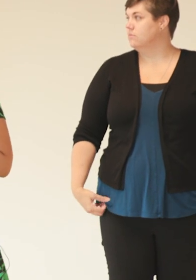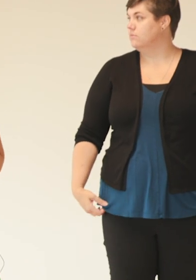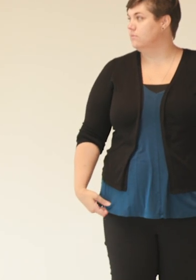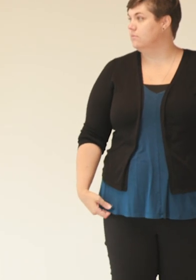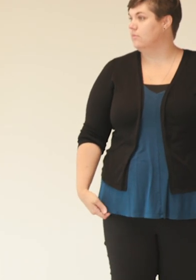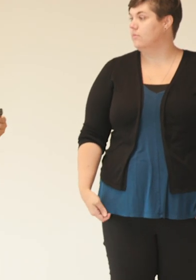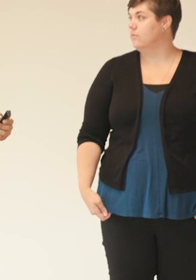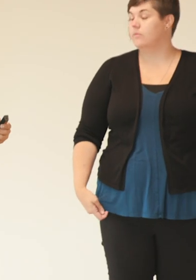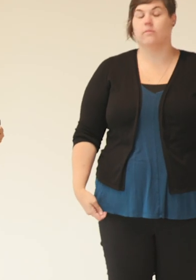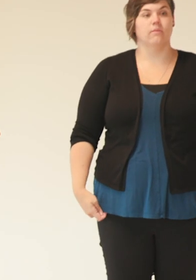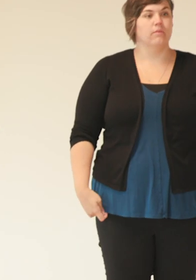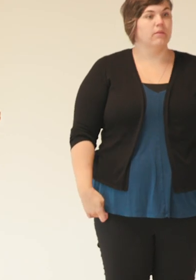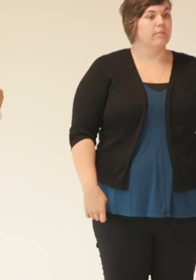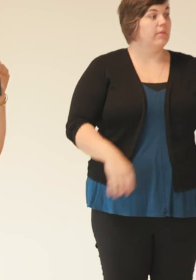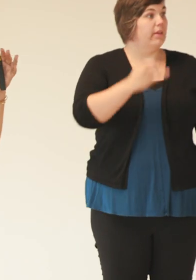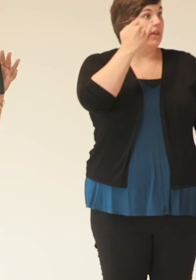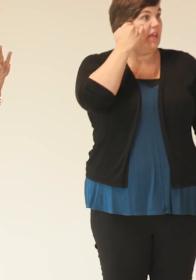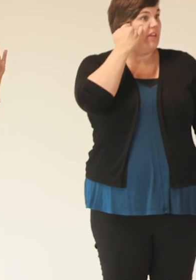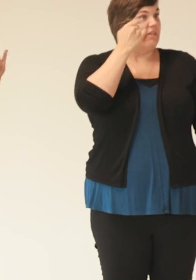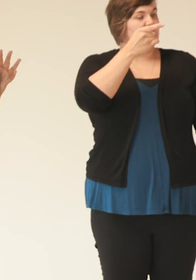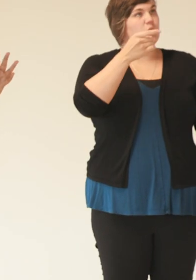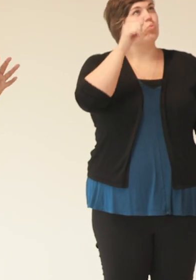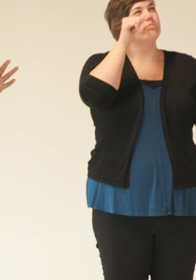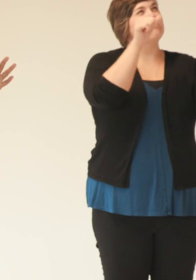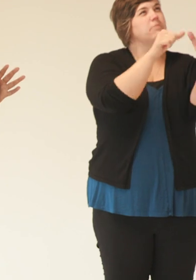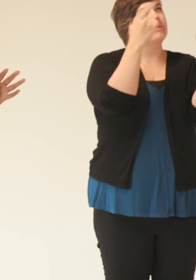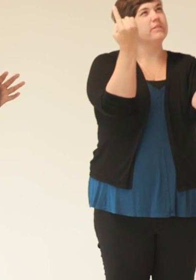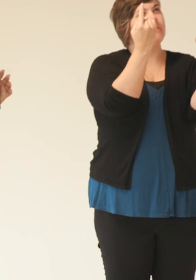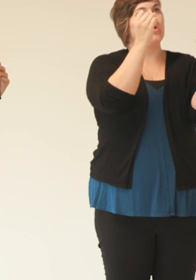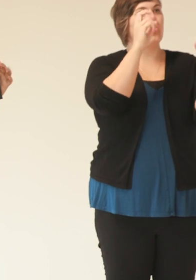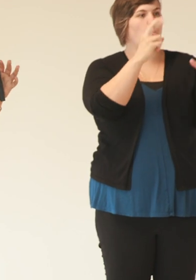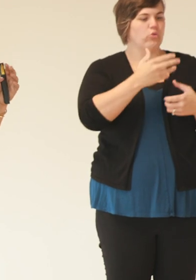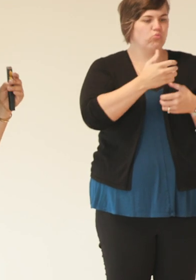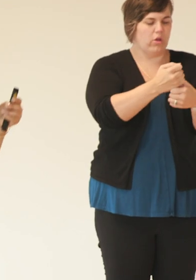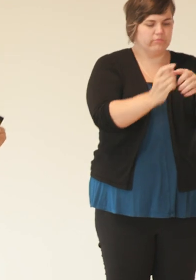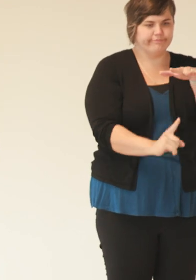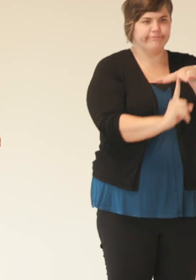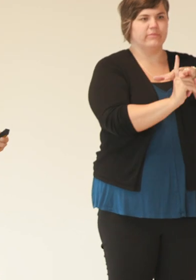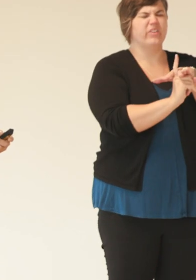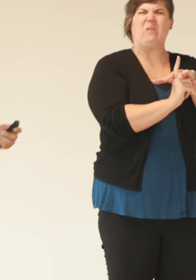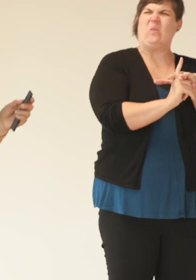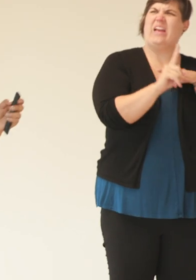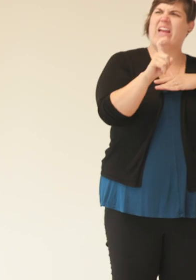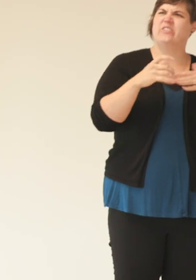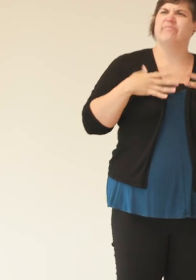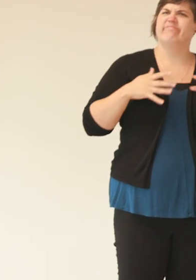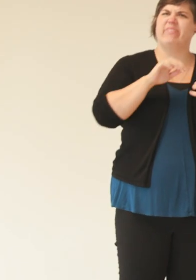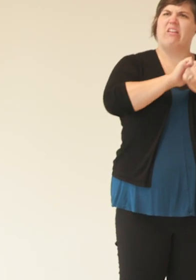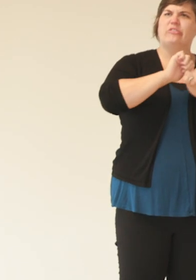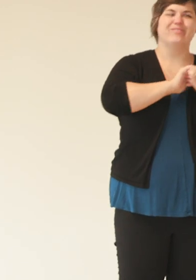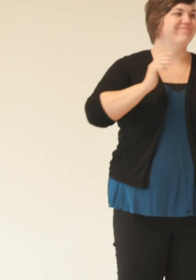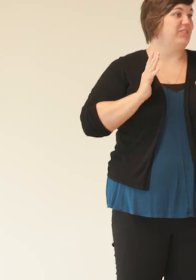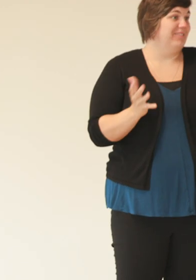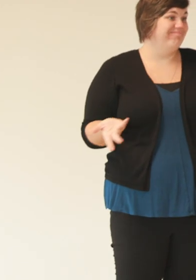So if you remember something or there's something, just like trust whatever came to you. If it's like, oh, I have to do the laundry, just like, you know. That's fine